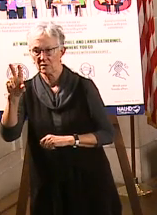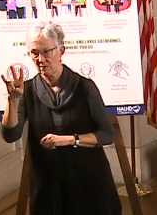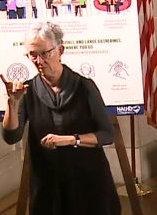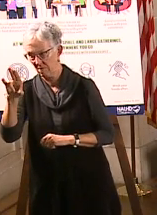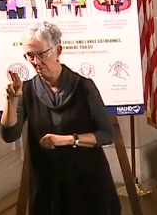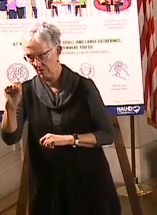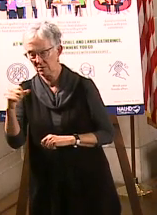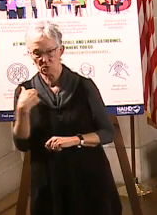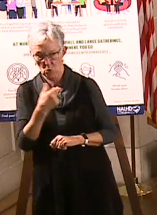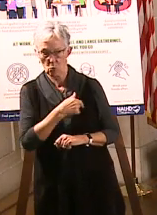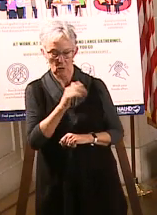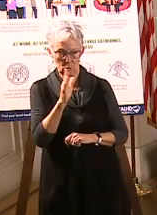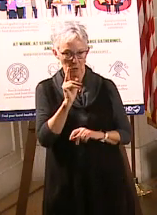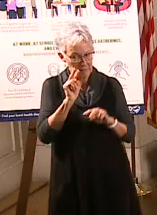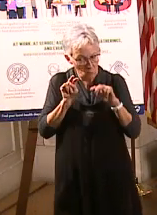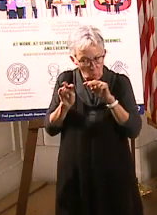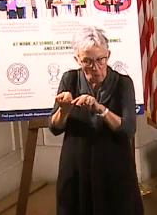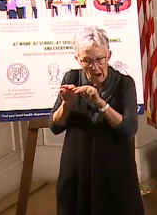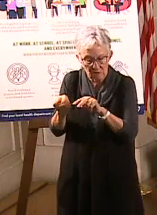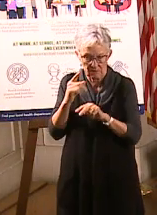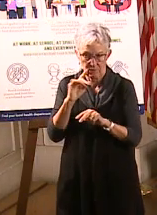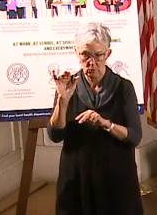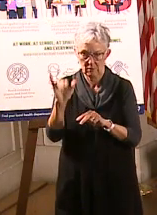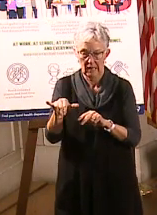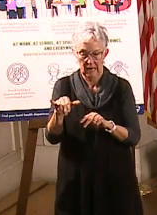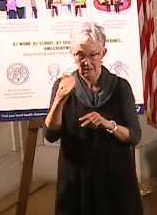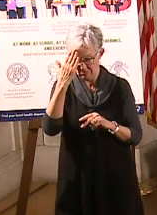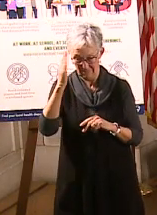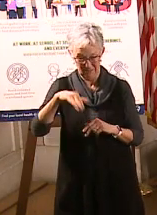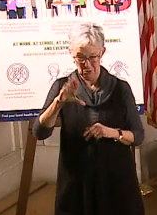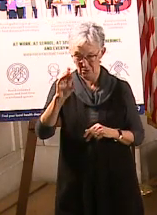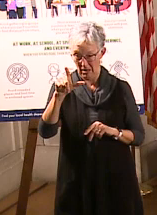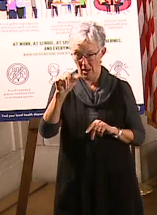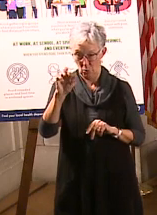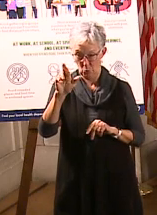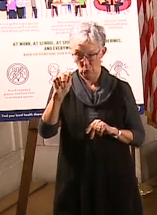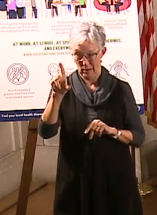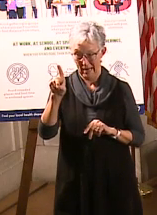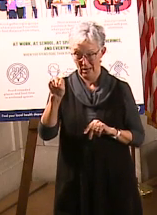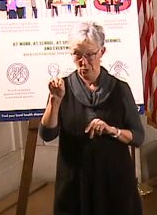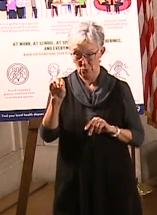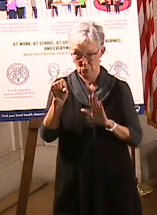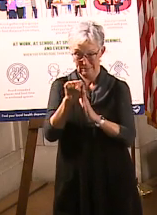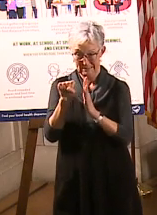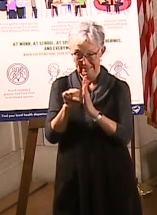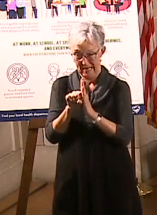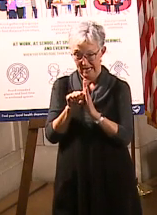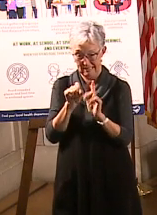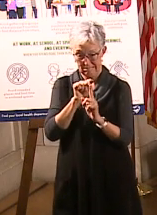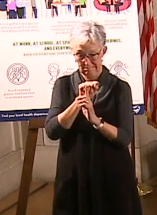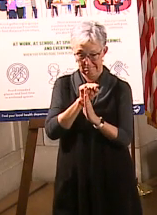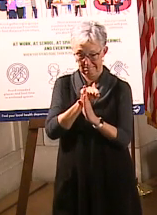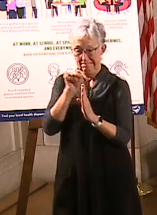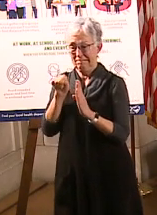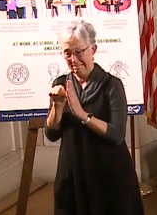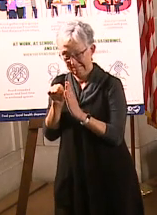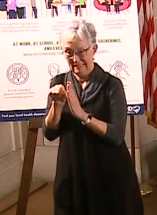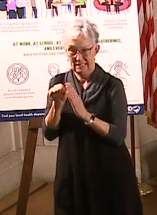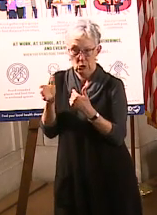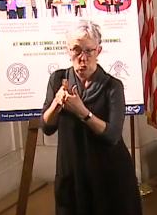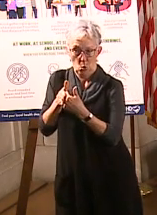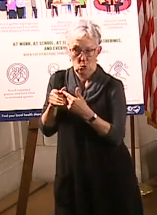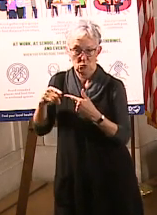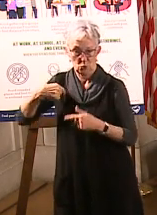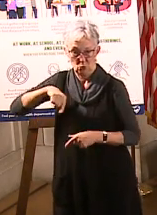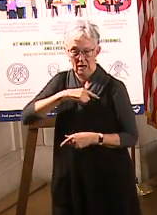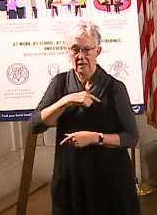Nebraska. Of course, Colorado is obviously our next door neighbor to the west. So if they have experienced this, it seems